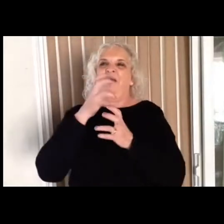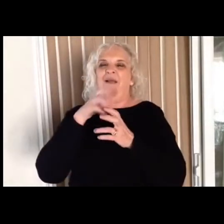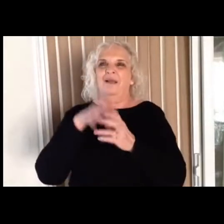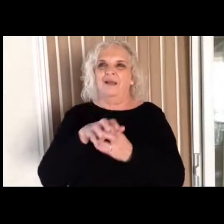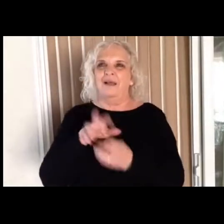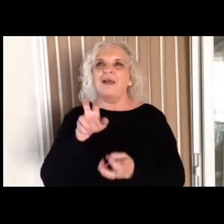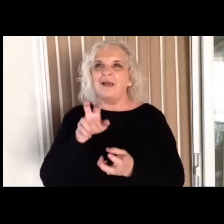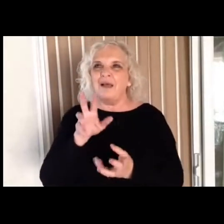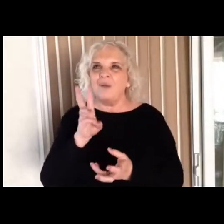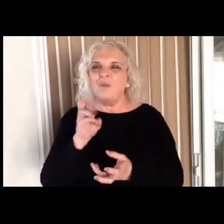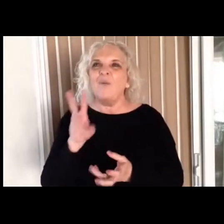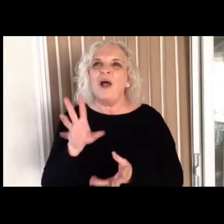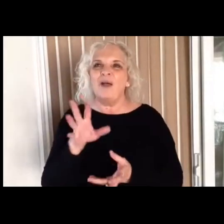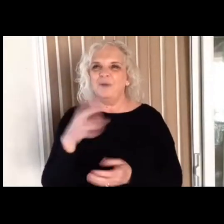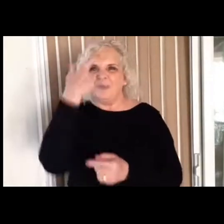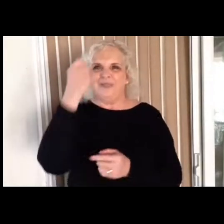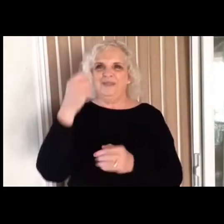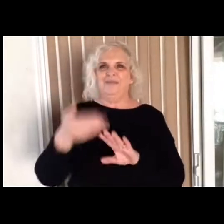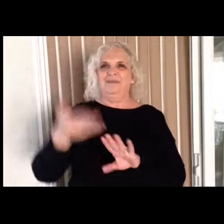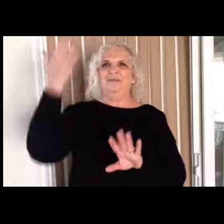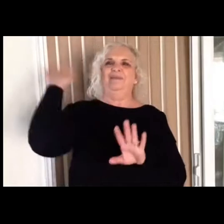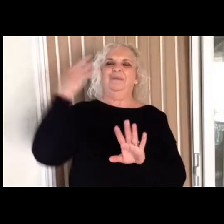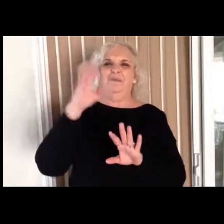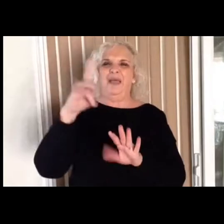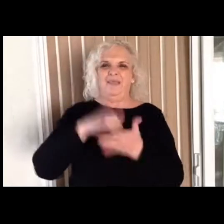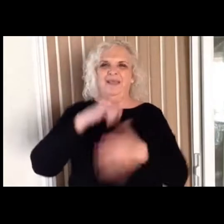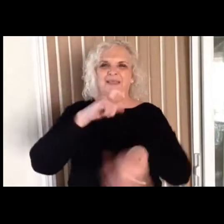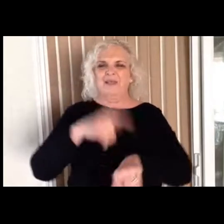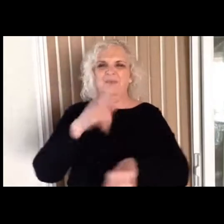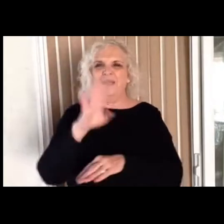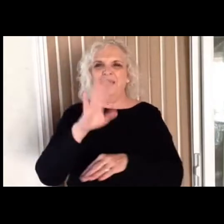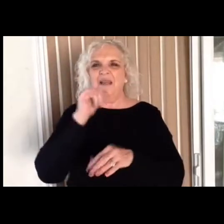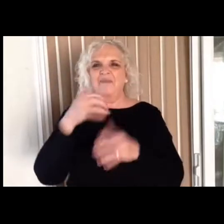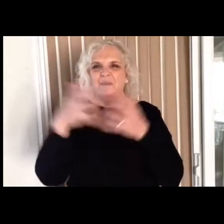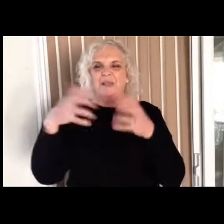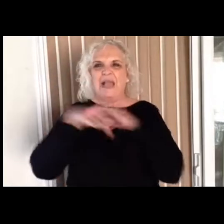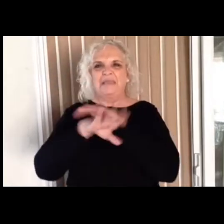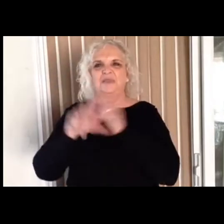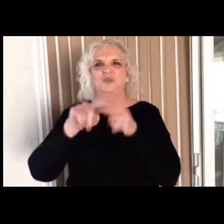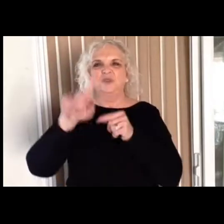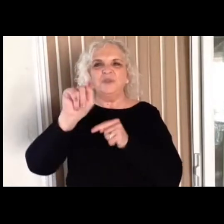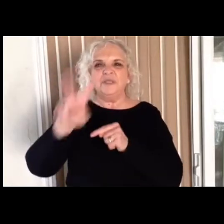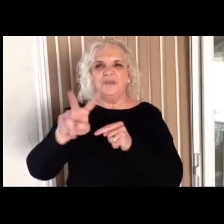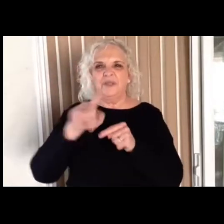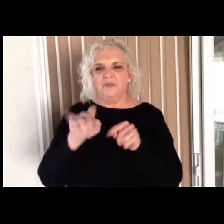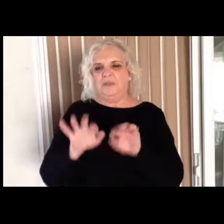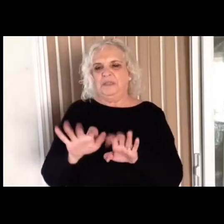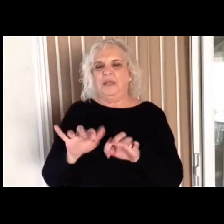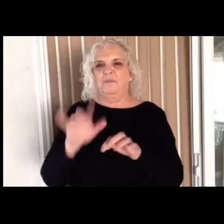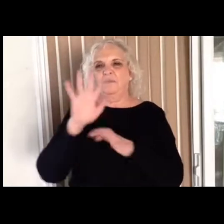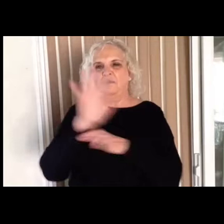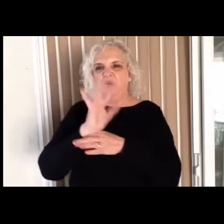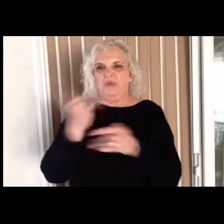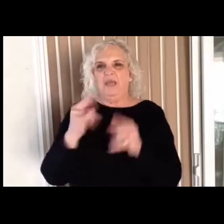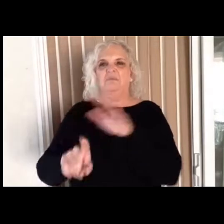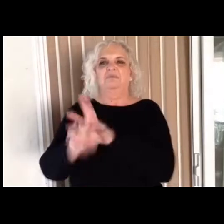because back then we didn't have any of the access to TV that we have now, where you can just type in a movie and bring it up. I mean, it was such a